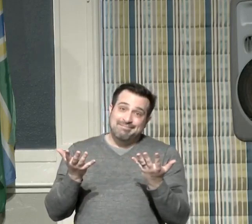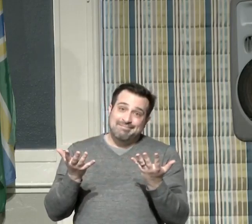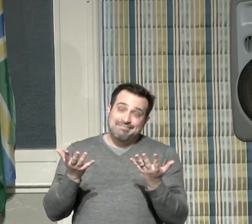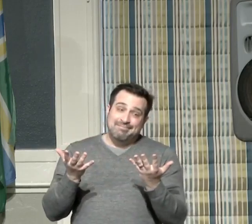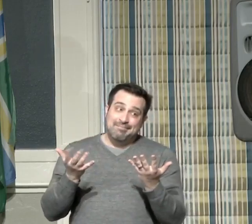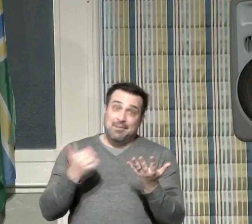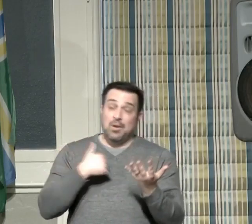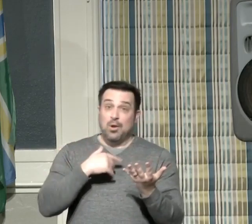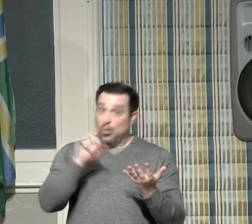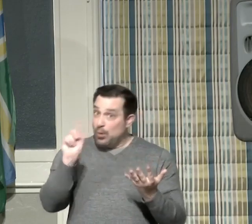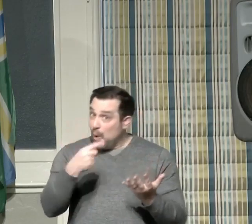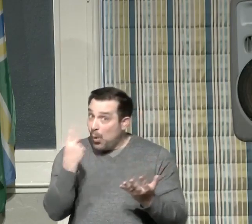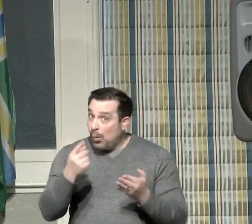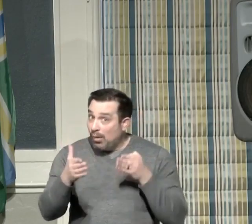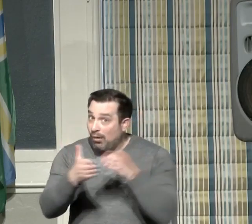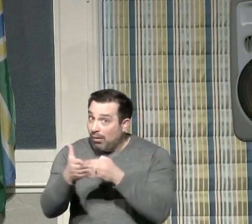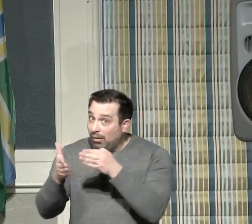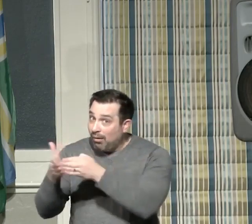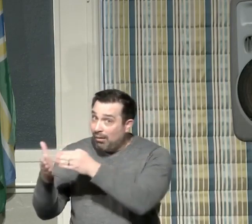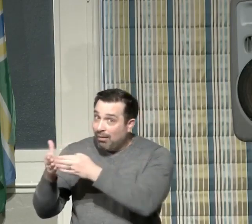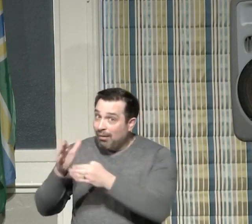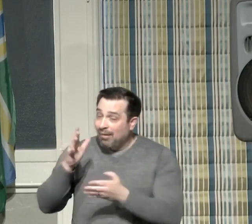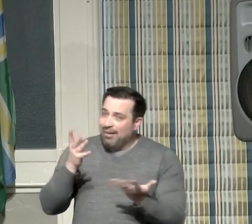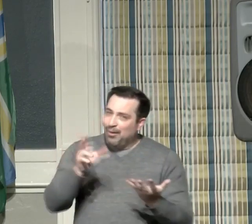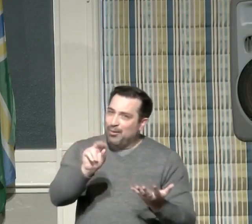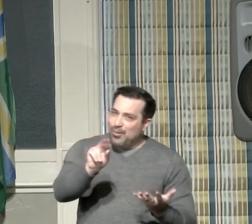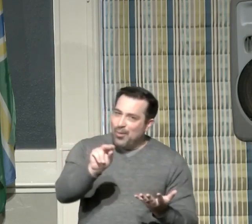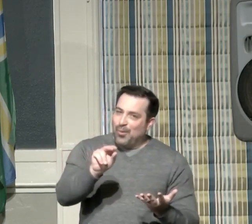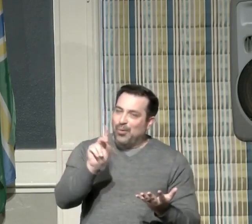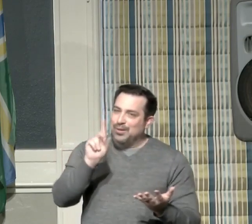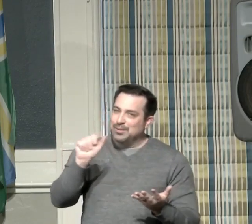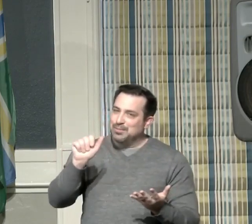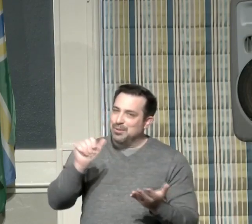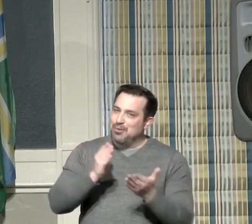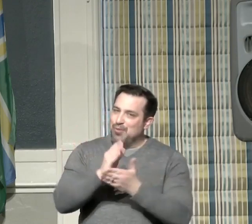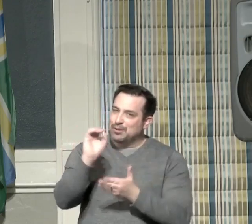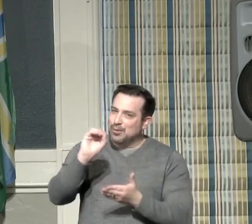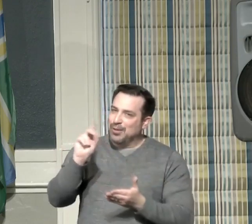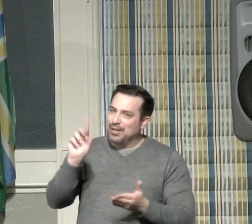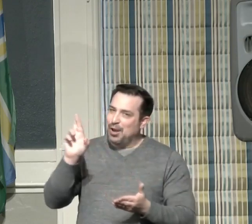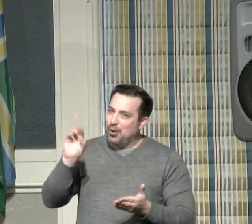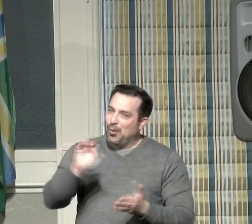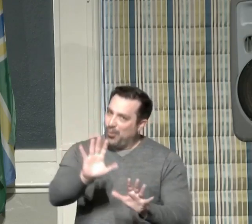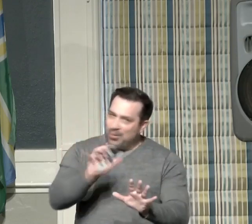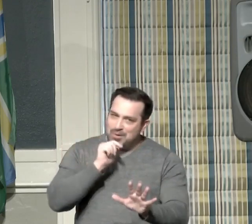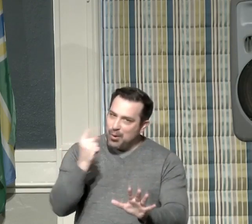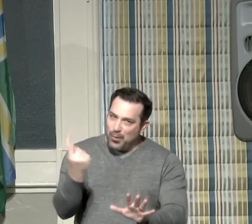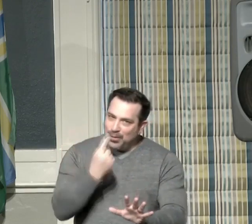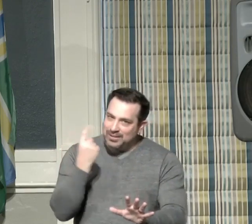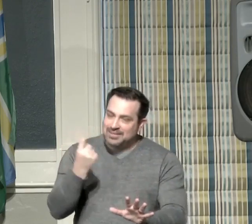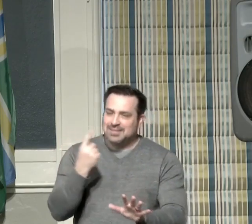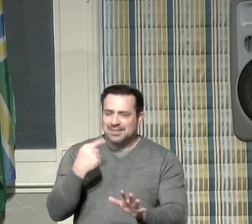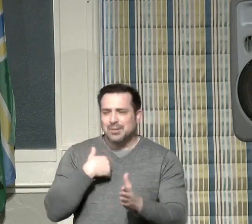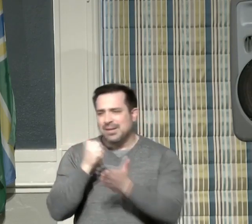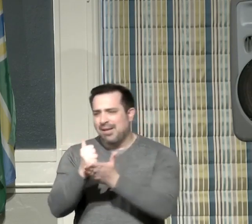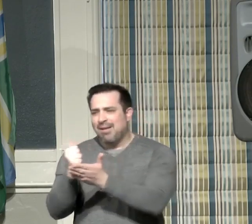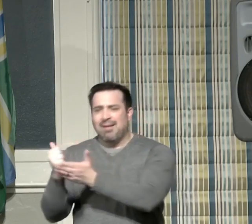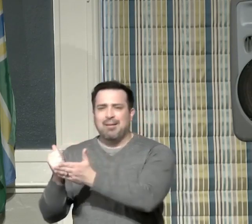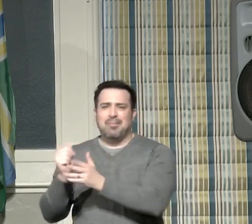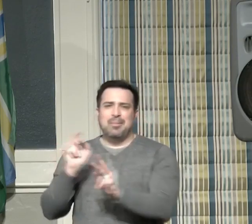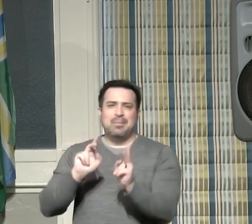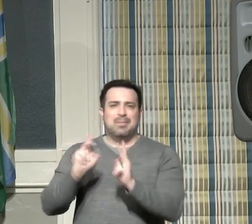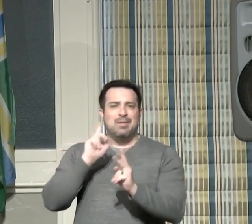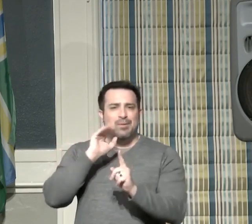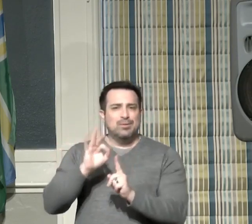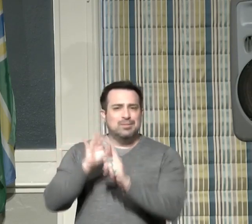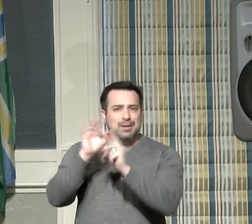We don't only do lawsuits. At Disability Rights Oregon, we help all sorts of individuals in special education